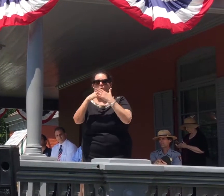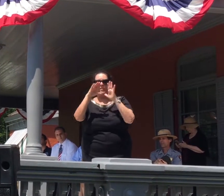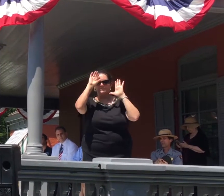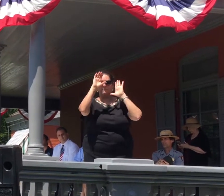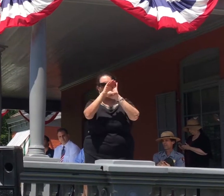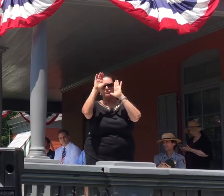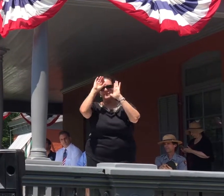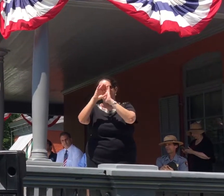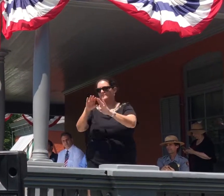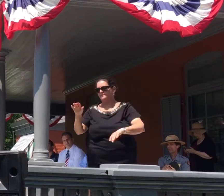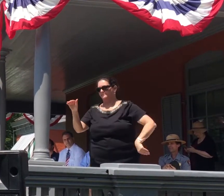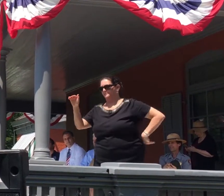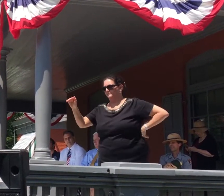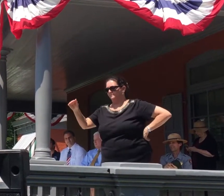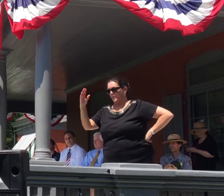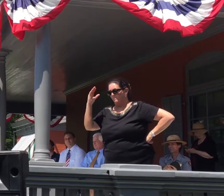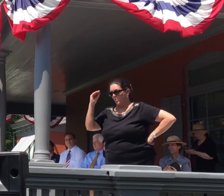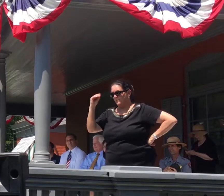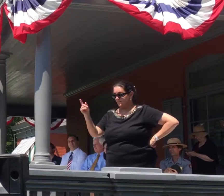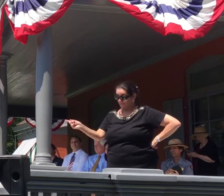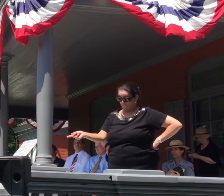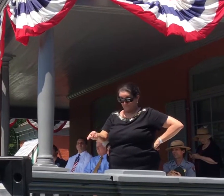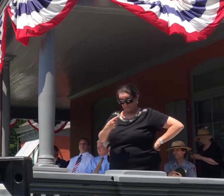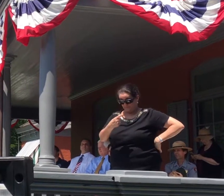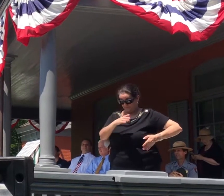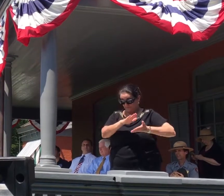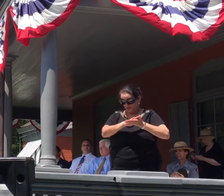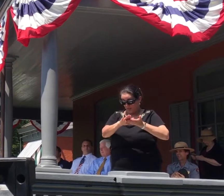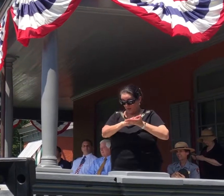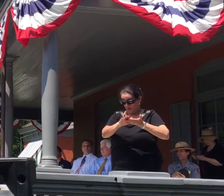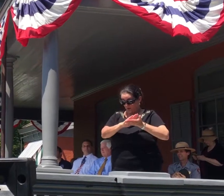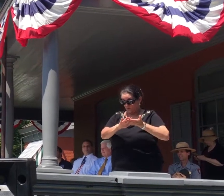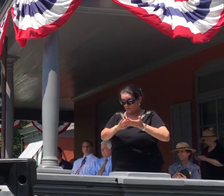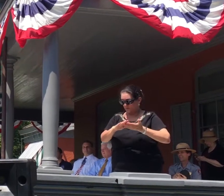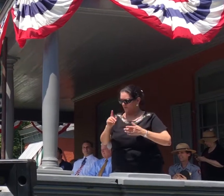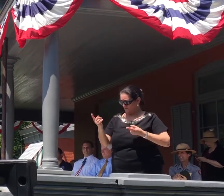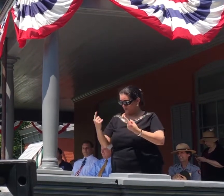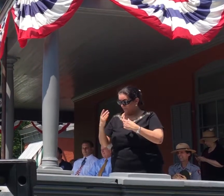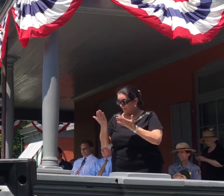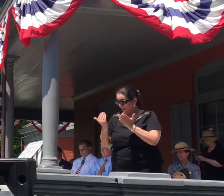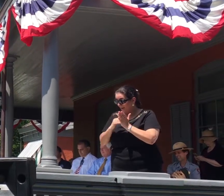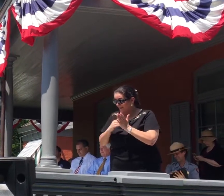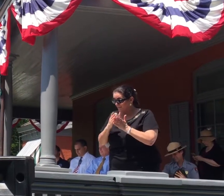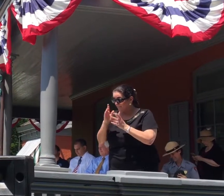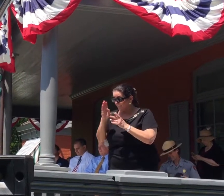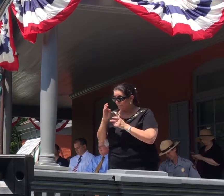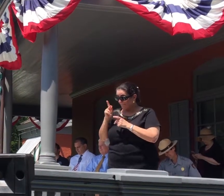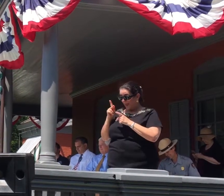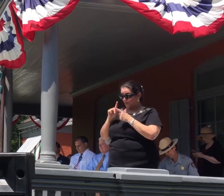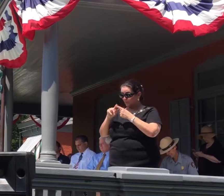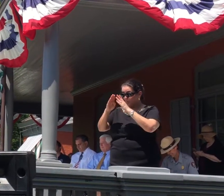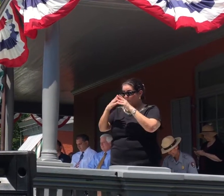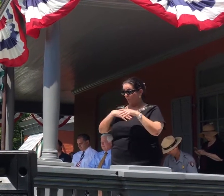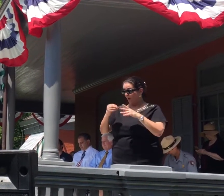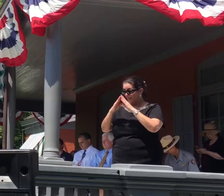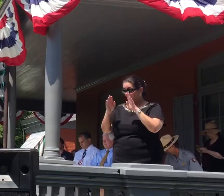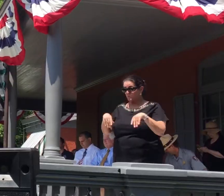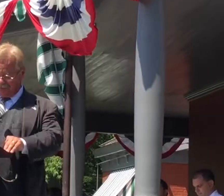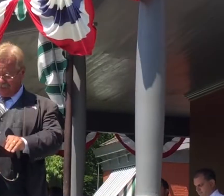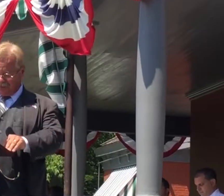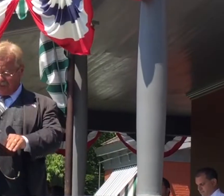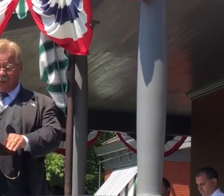words of diplomacy, the Taft and Garfield children were persona non grata in the White House for some time thereafter. They could not come and